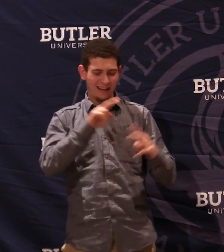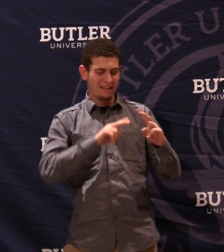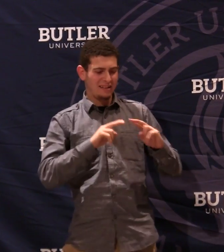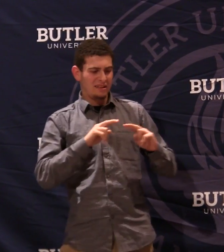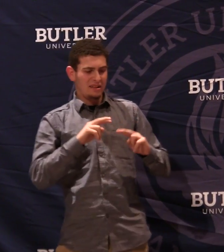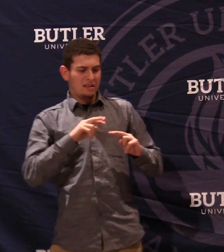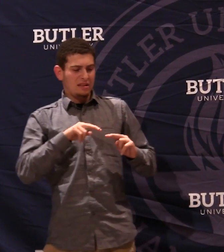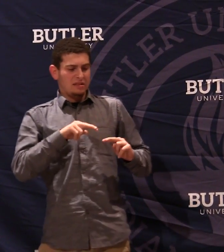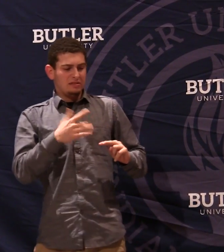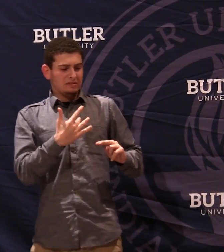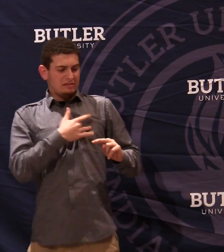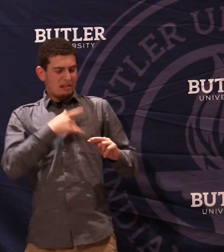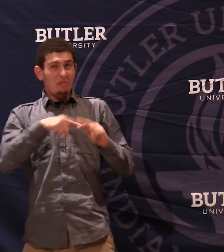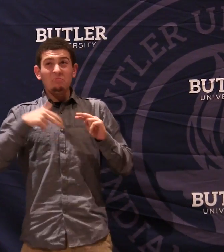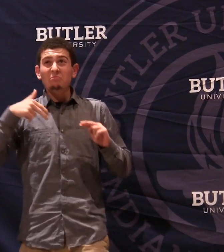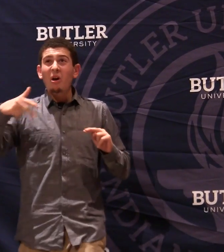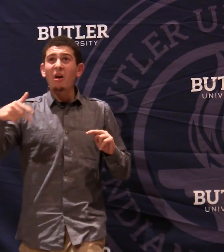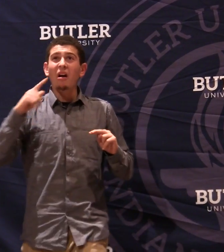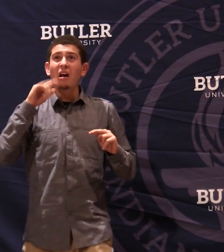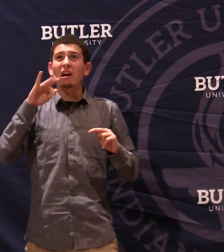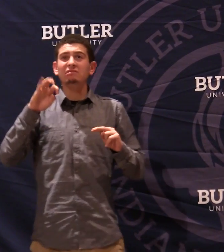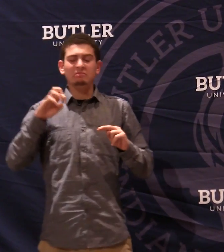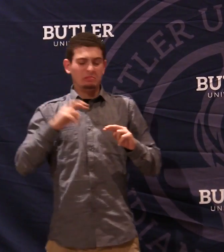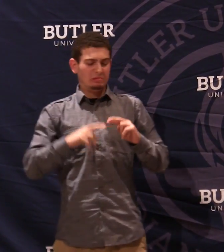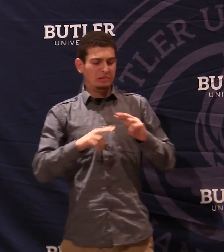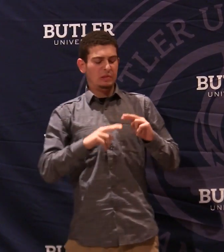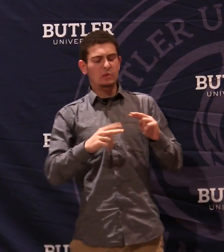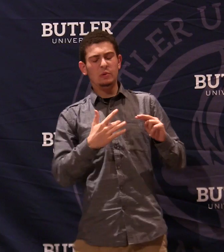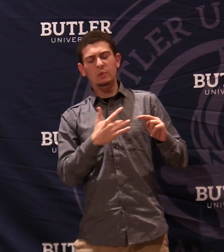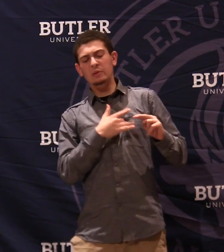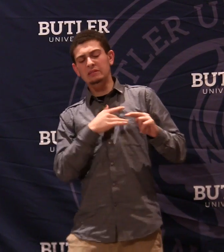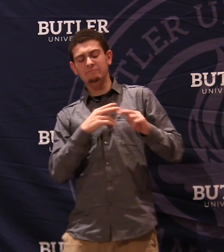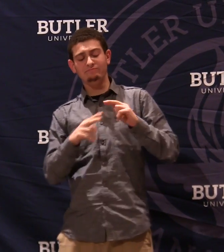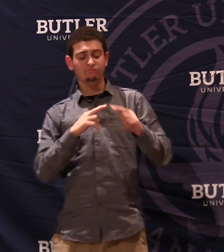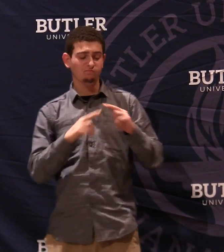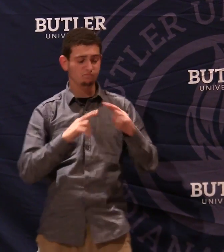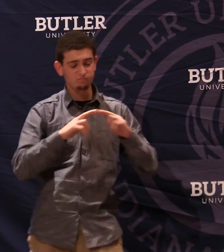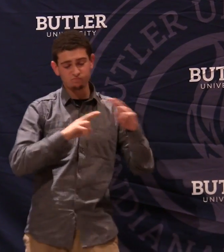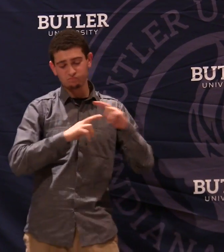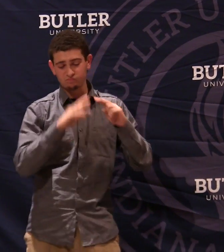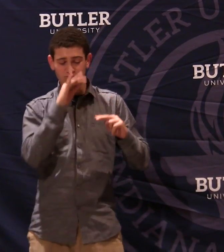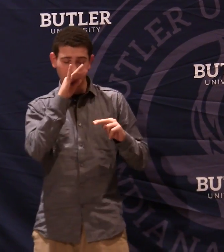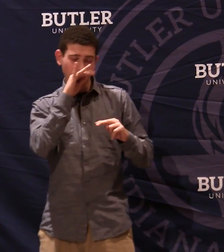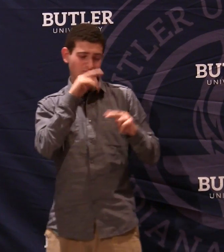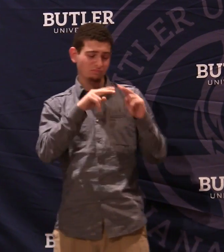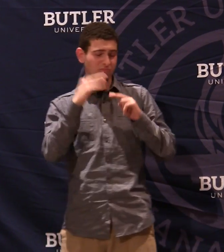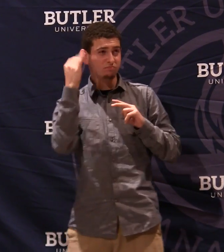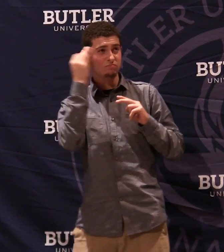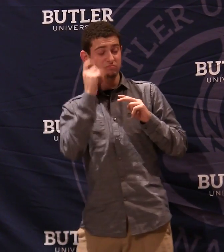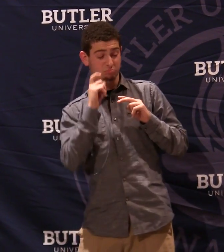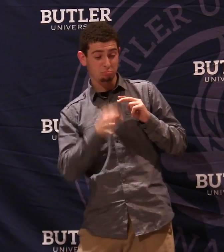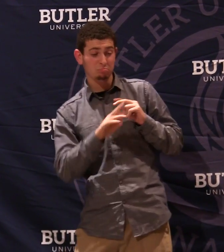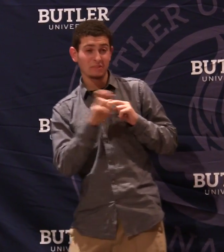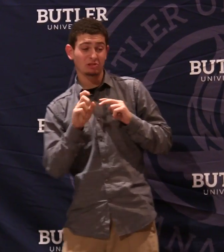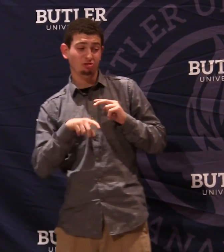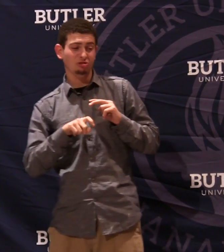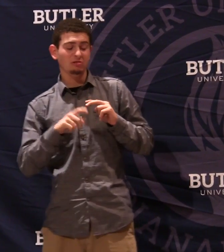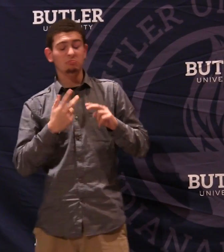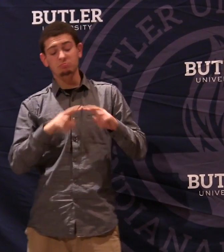wants, and so he cuts his hair. But he starts feeling so bad for this man because he cannot walk. So